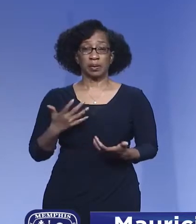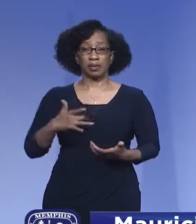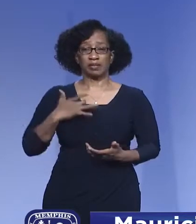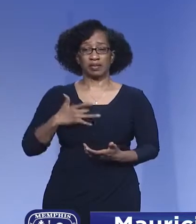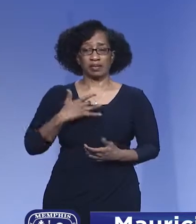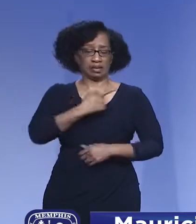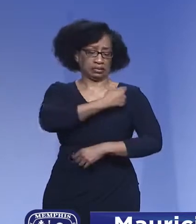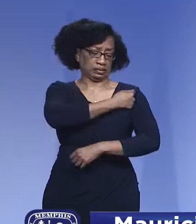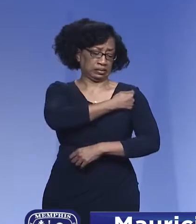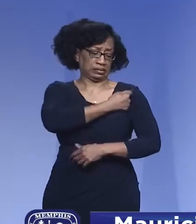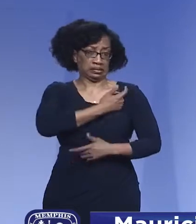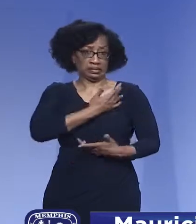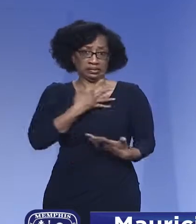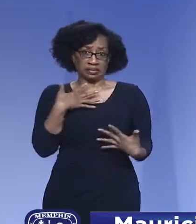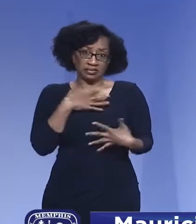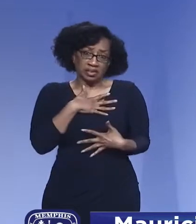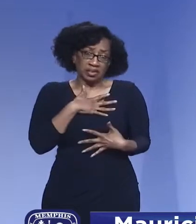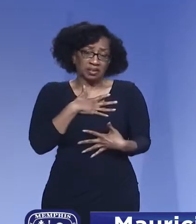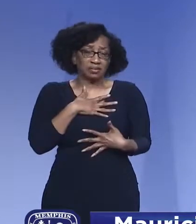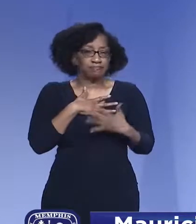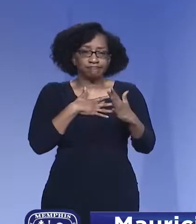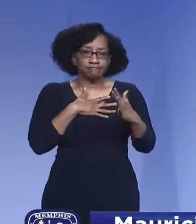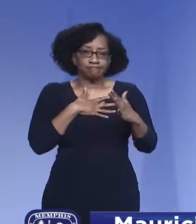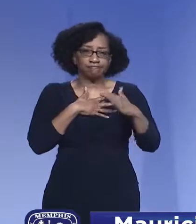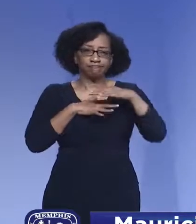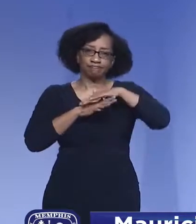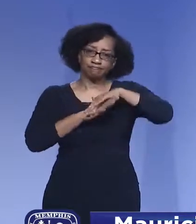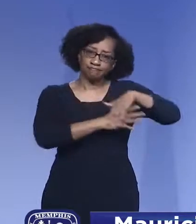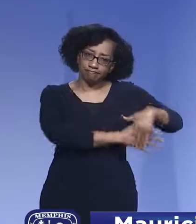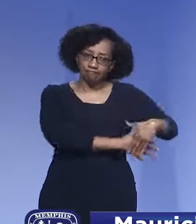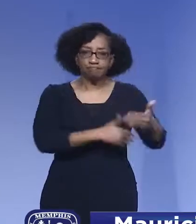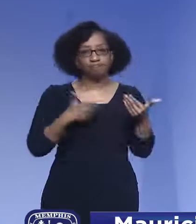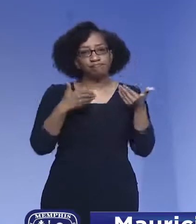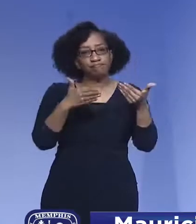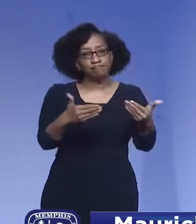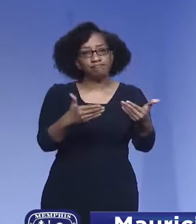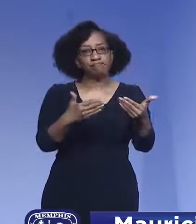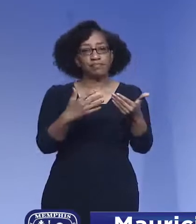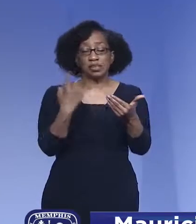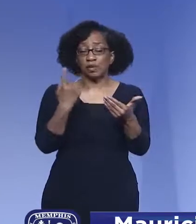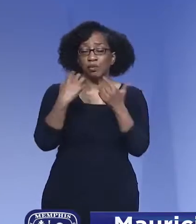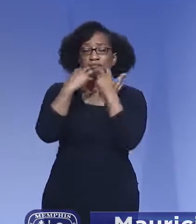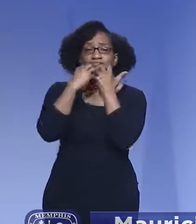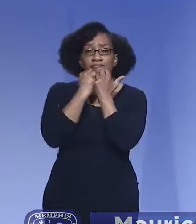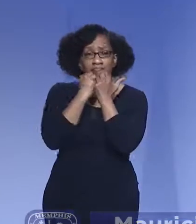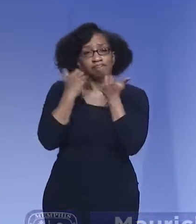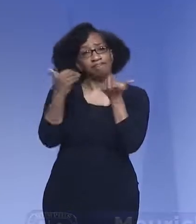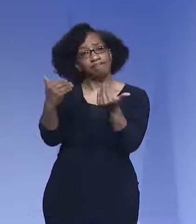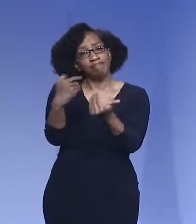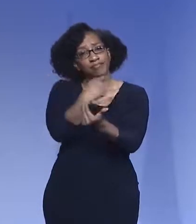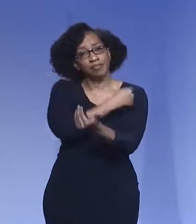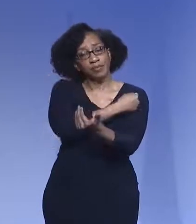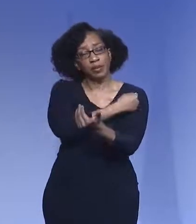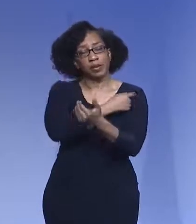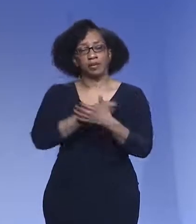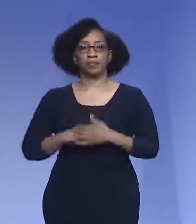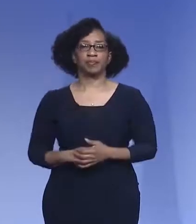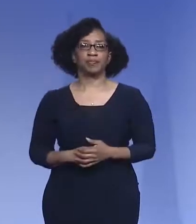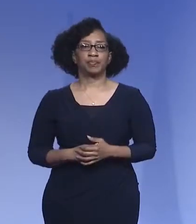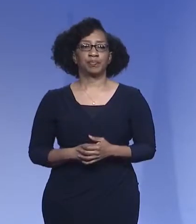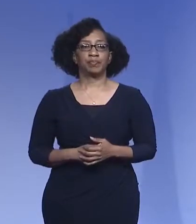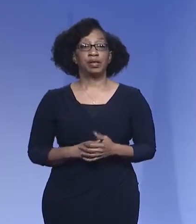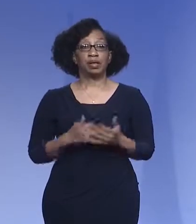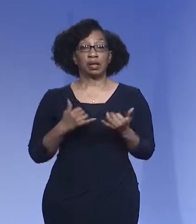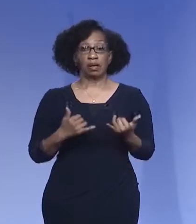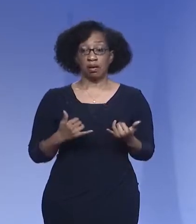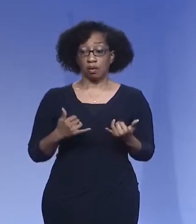concerns, do it for somebody that you love. Si tú no estás convencido, hazlo por alguien que quieres. At Latino Memphis, we're now offering assistance for